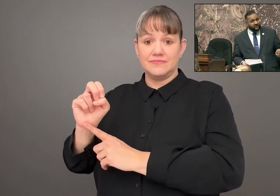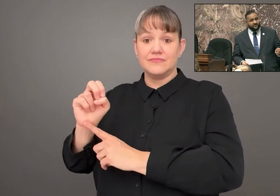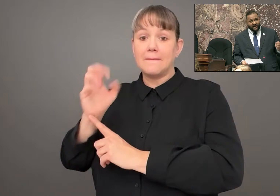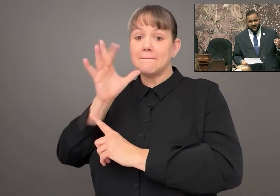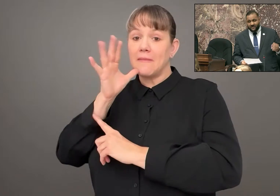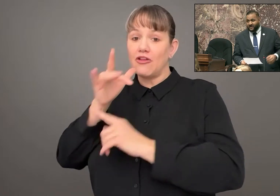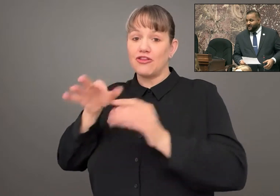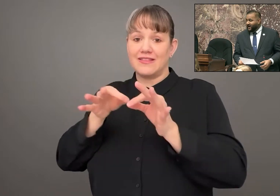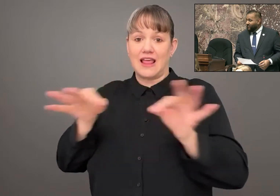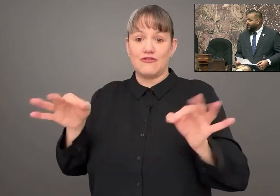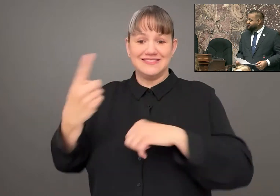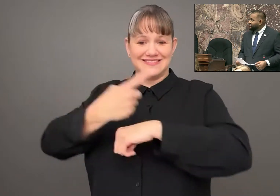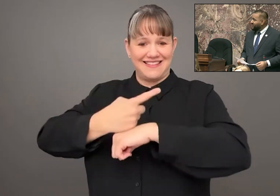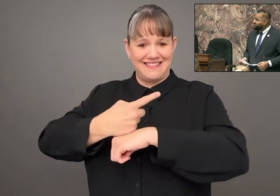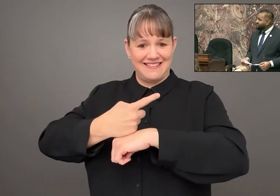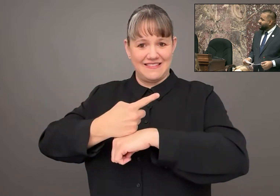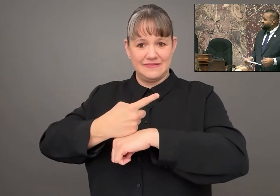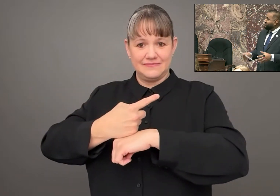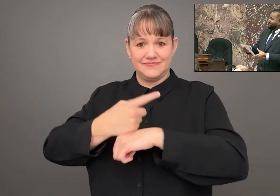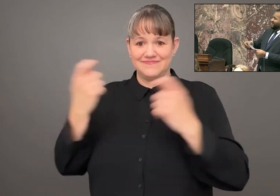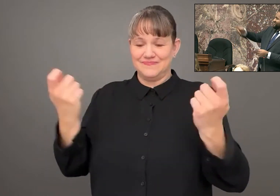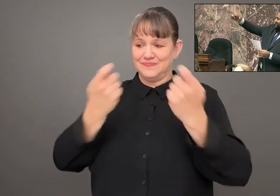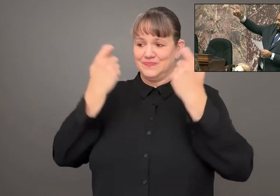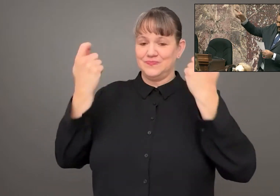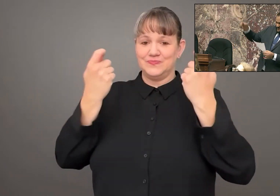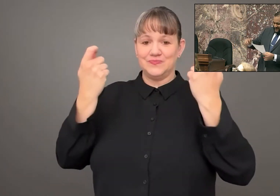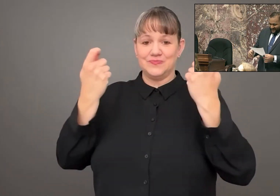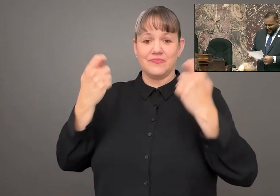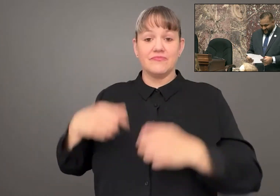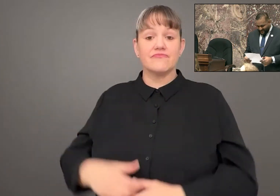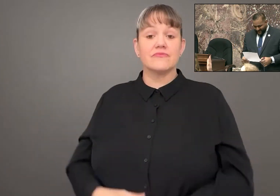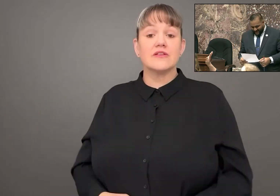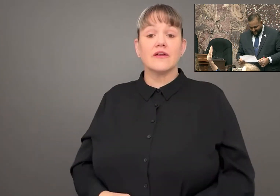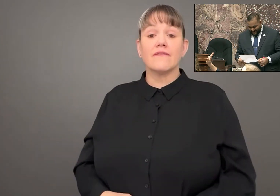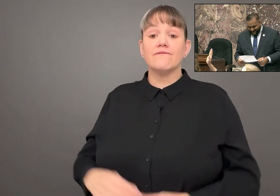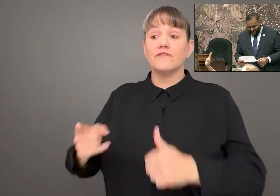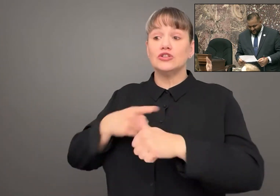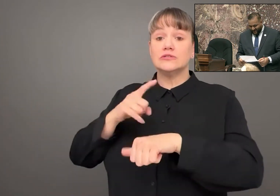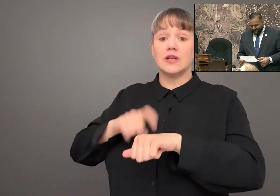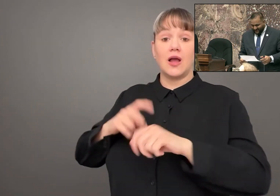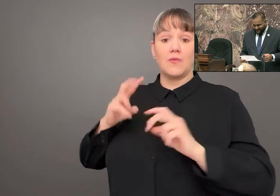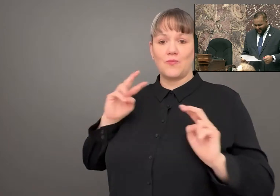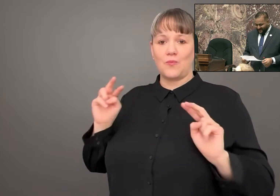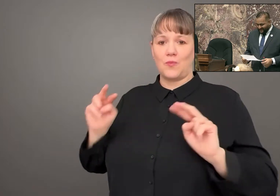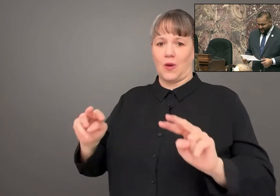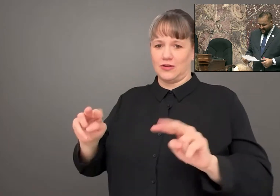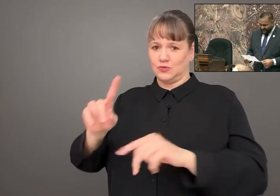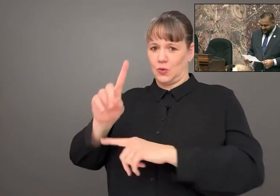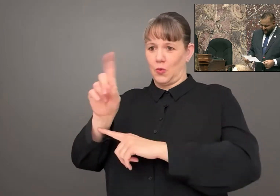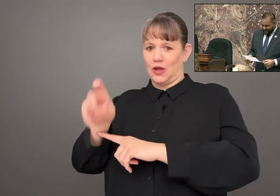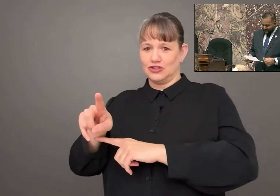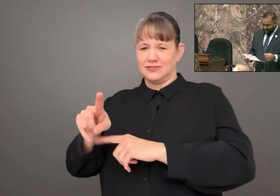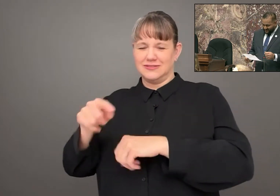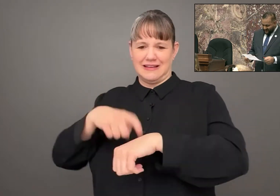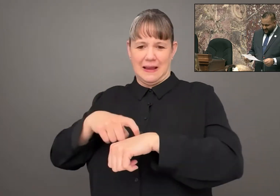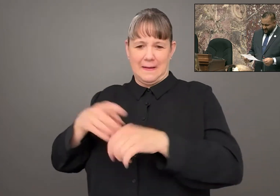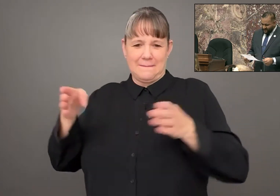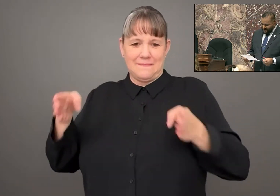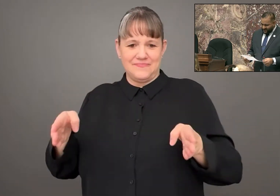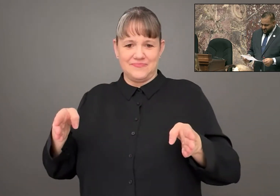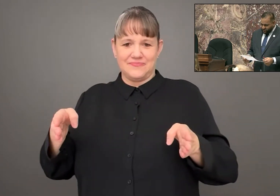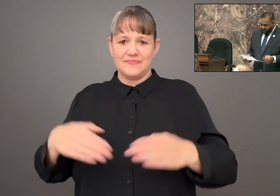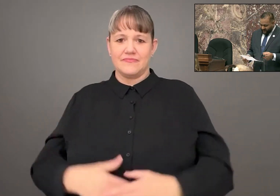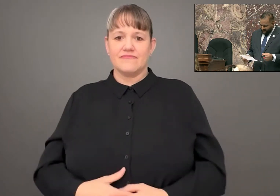is their first time watching Question Period. First time in the House. There they are. We have Shabal Datta, Tapadi